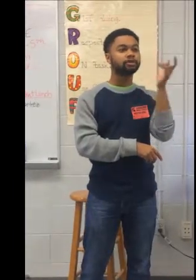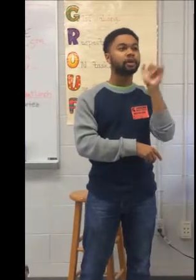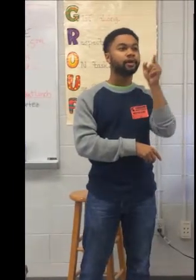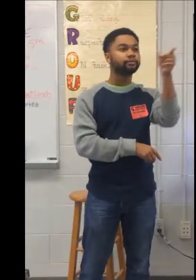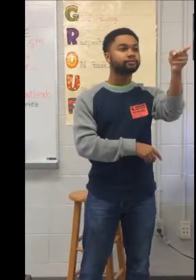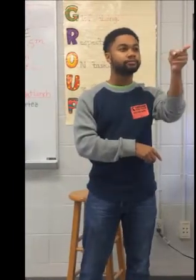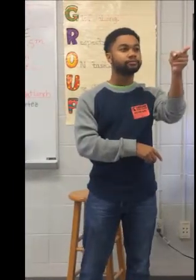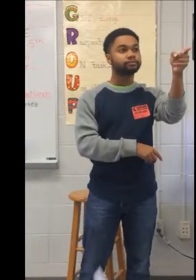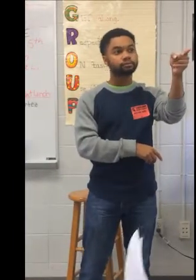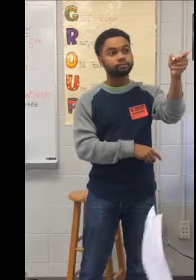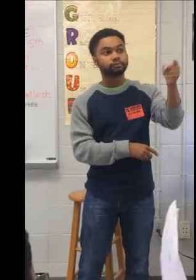it.